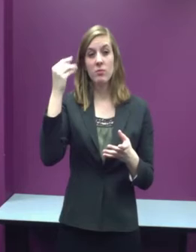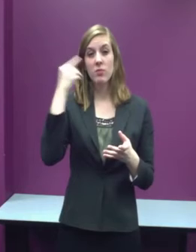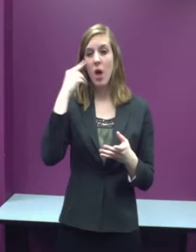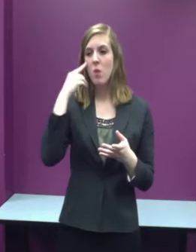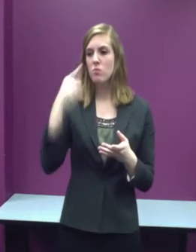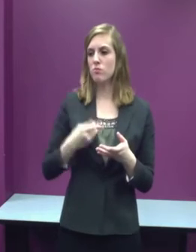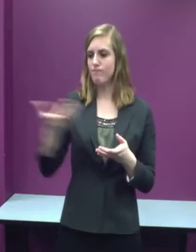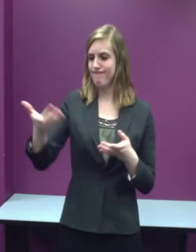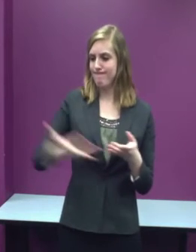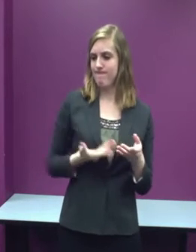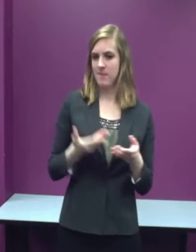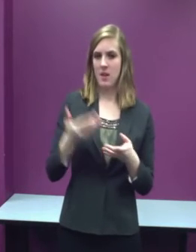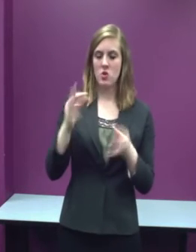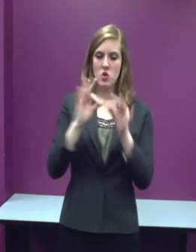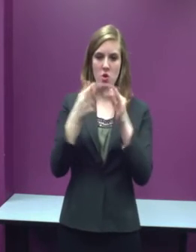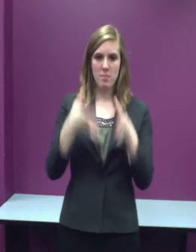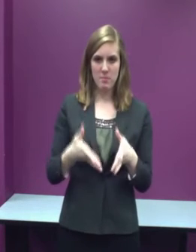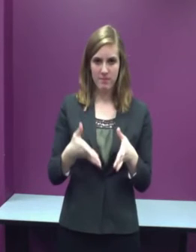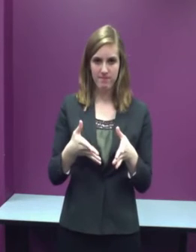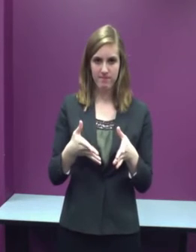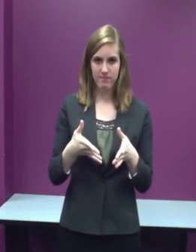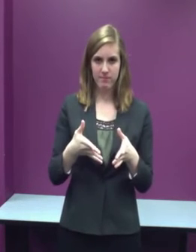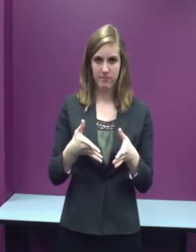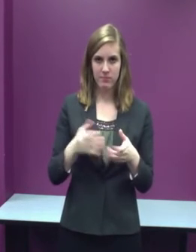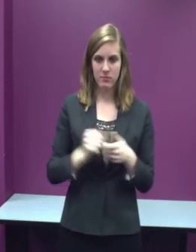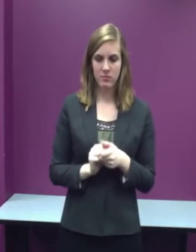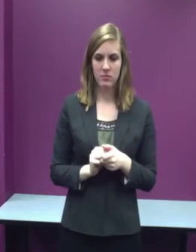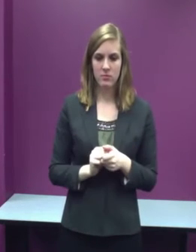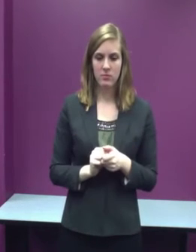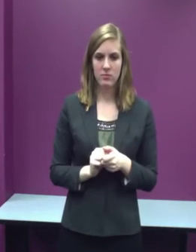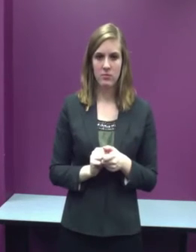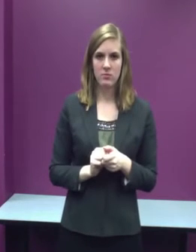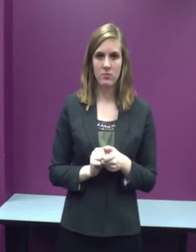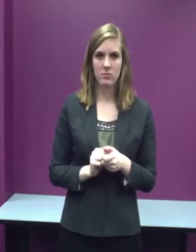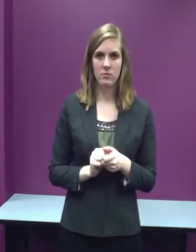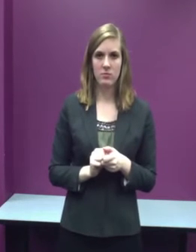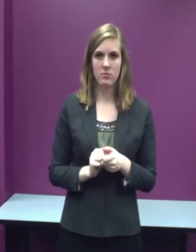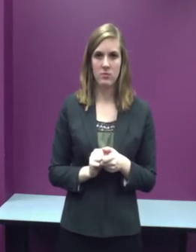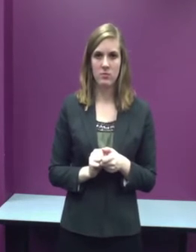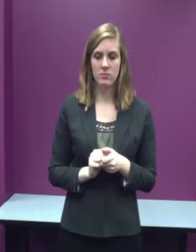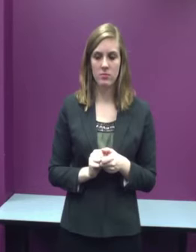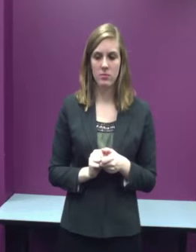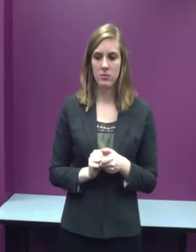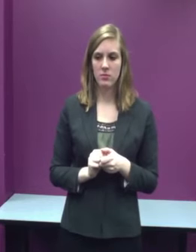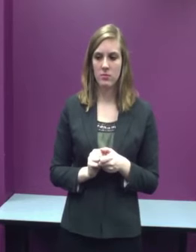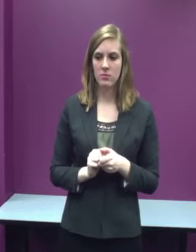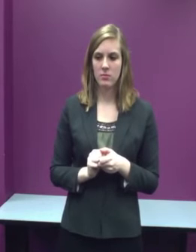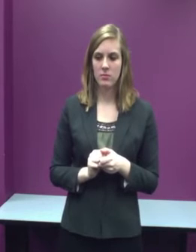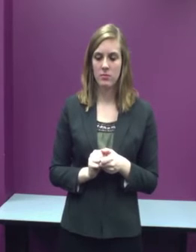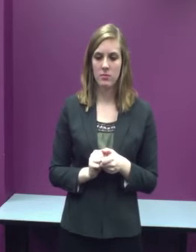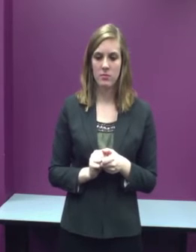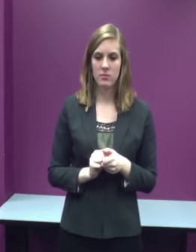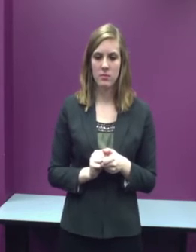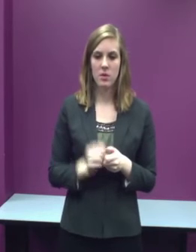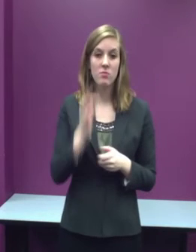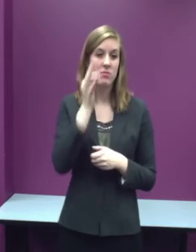a raid. The captains asked him to bring one along to help interpret on the trip. She was about